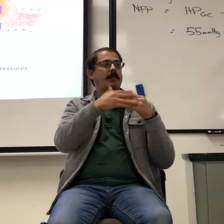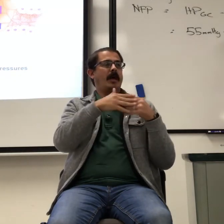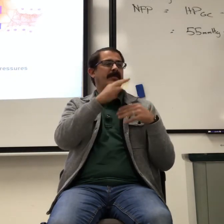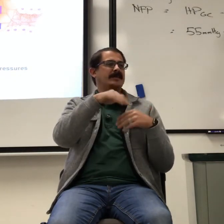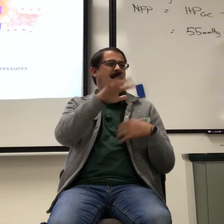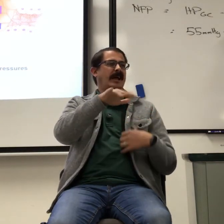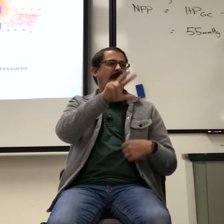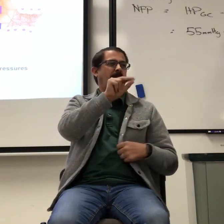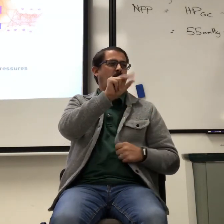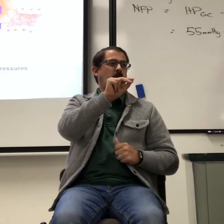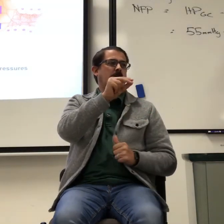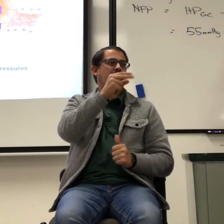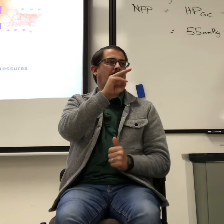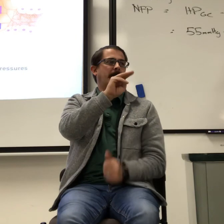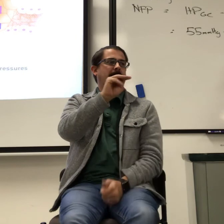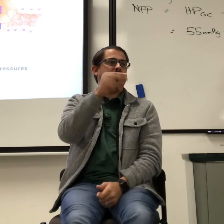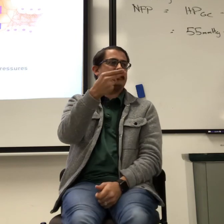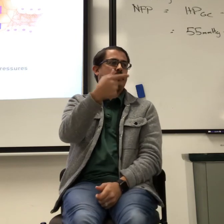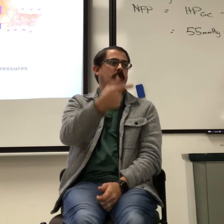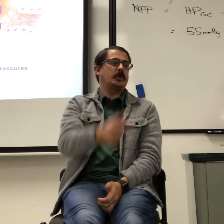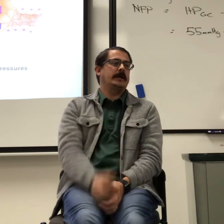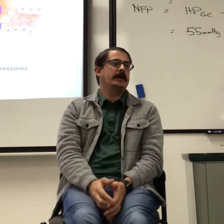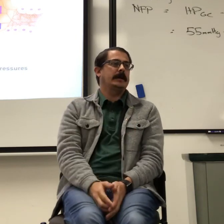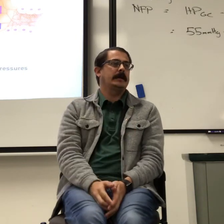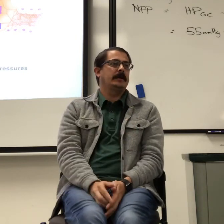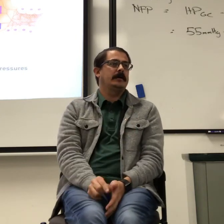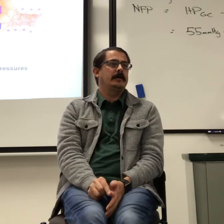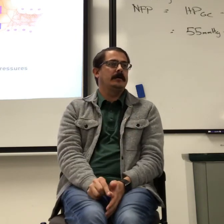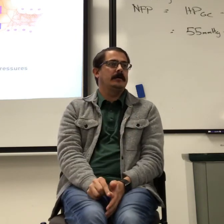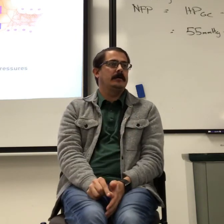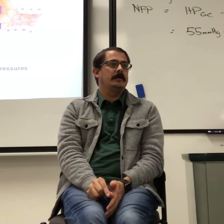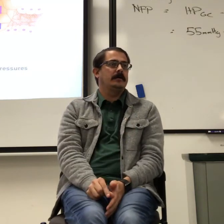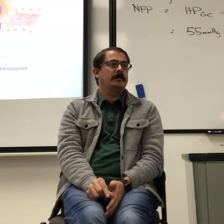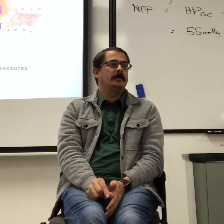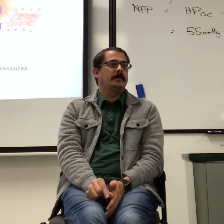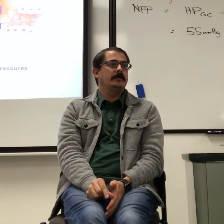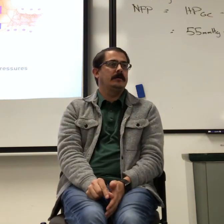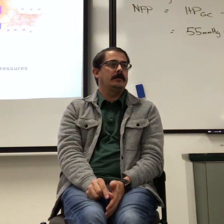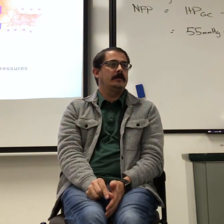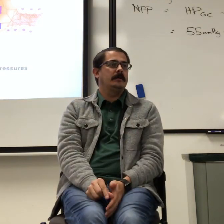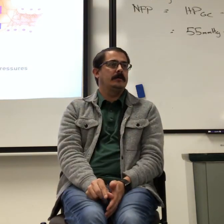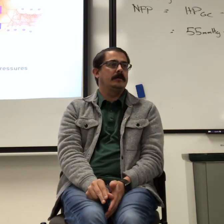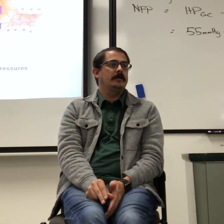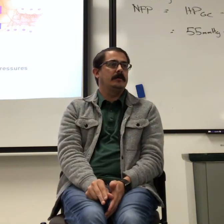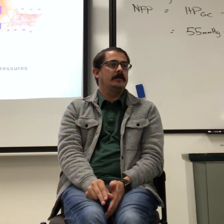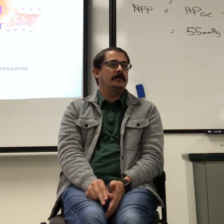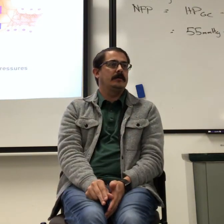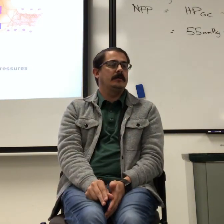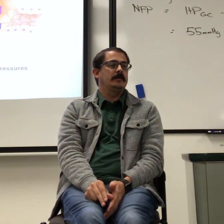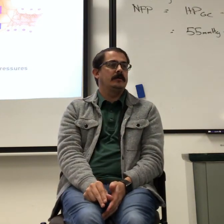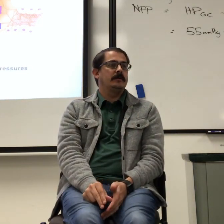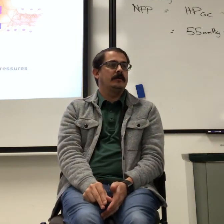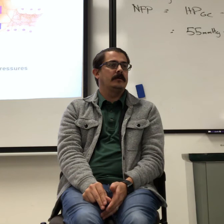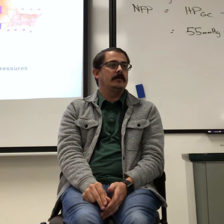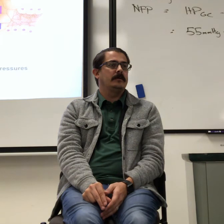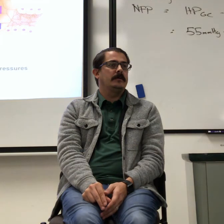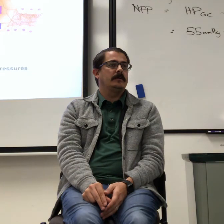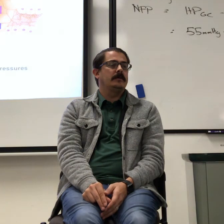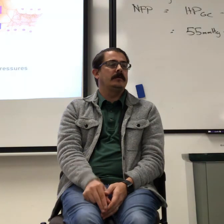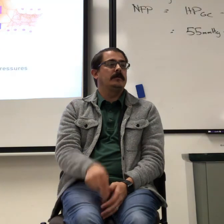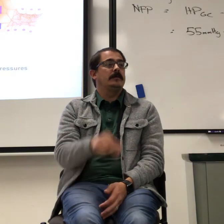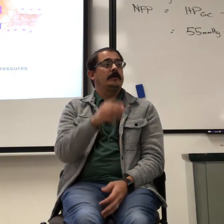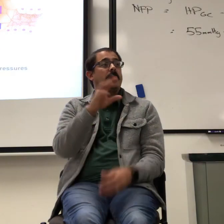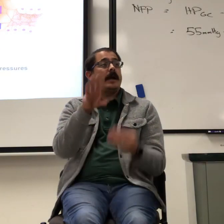millimeters of mercury. You add that to the other inward pressure.